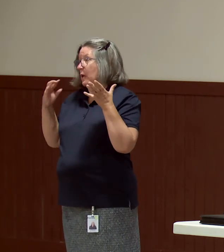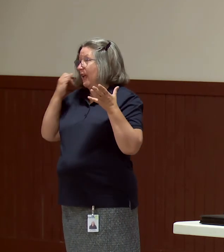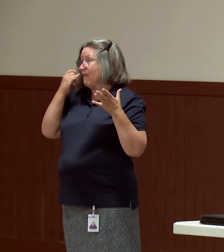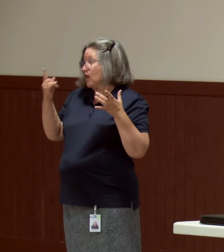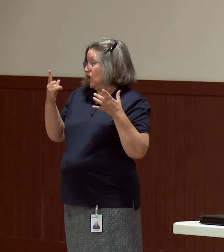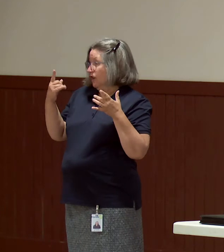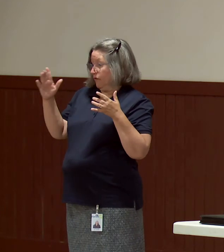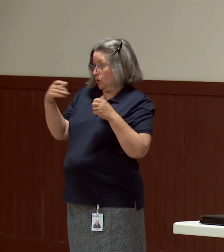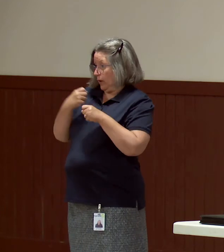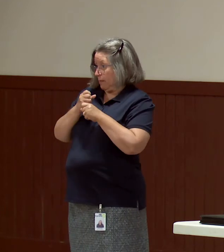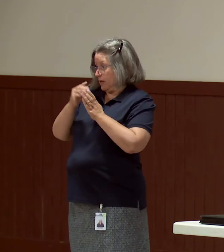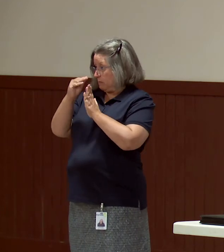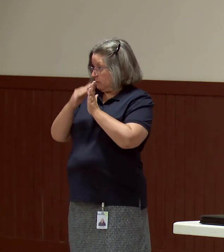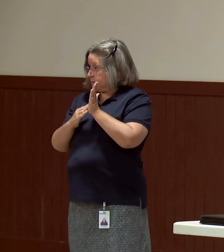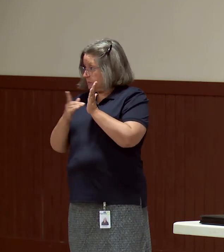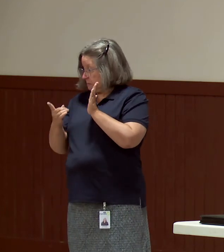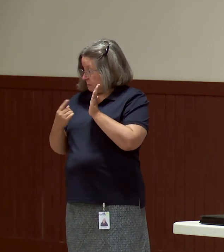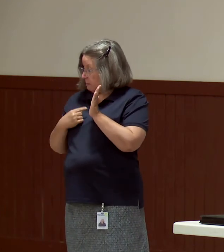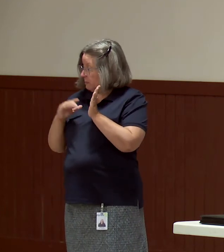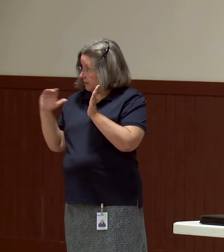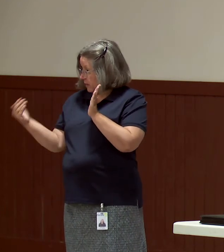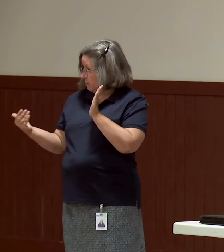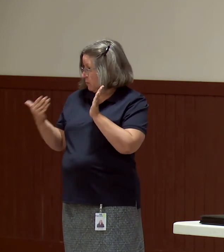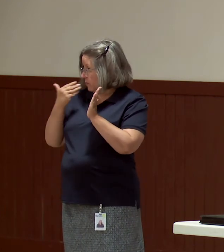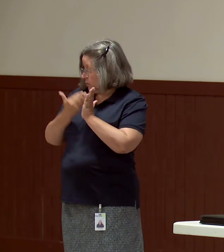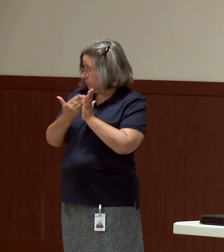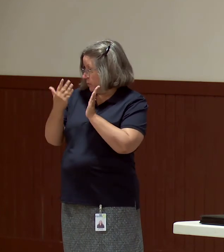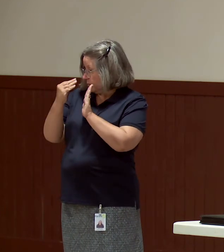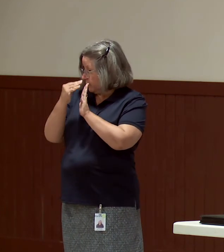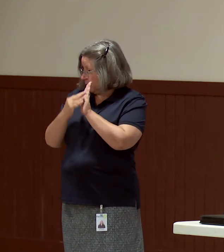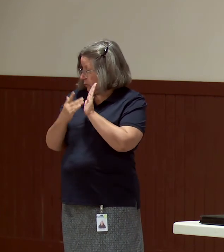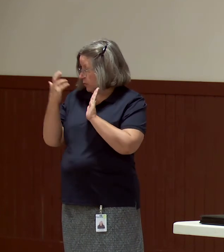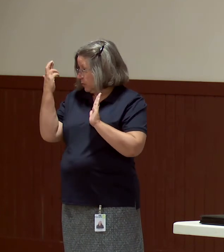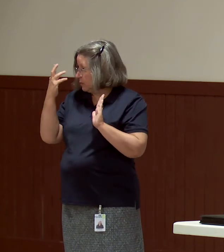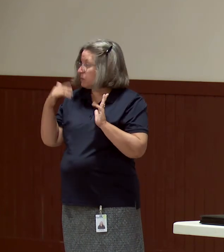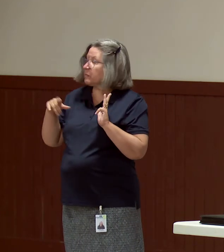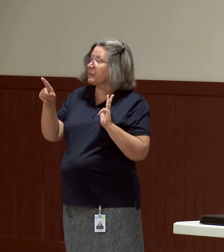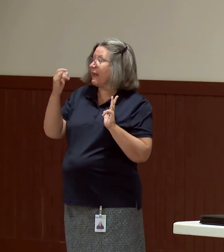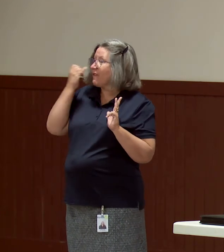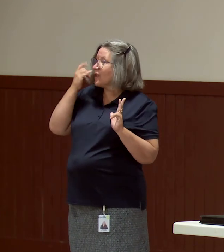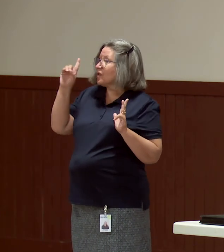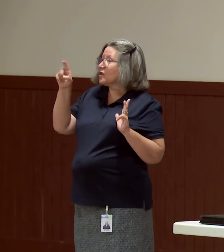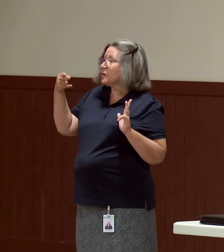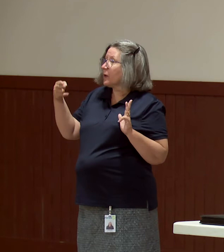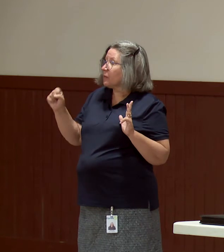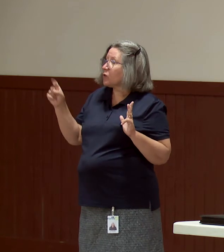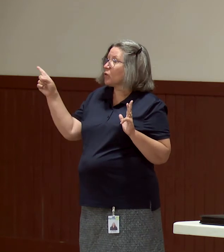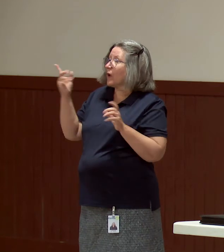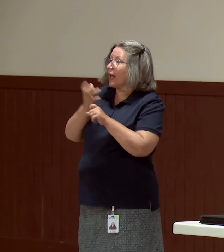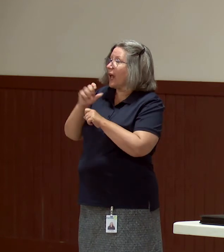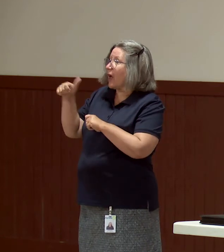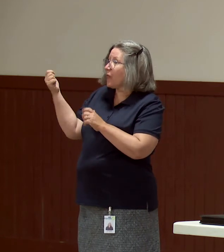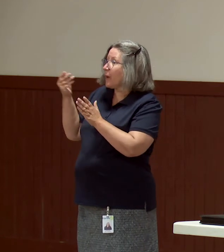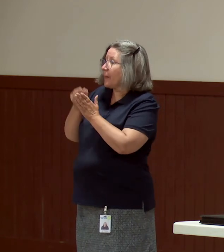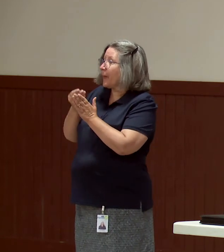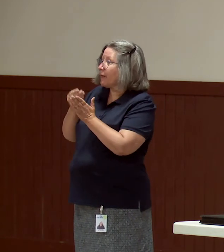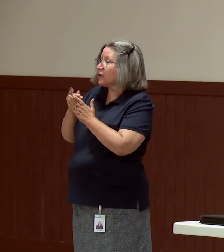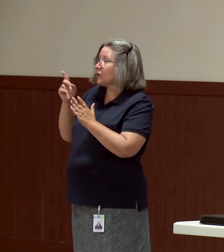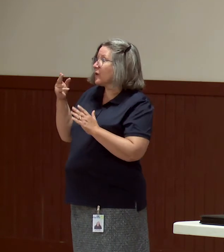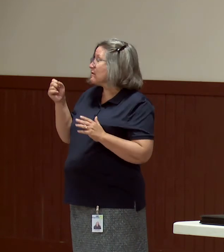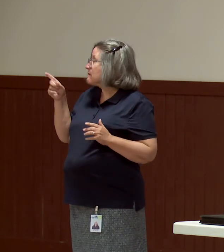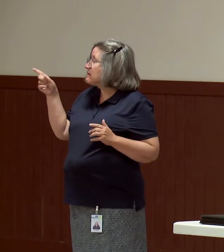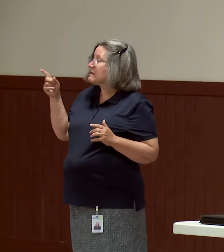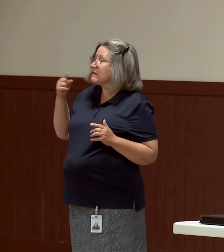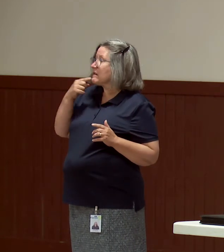make the case, right, and if you have for example, the Department of Human Services or another funding source, that you can point